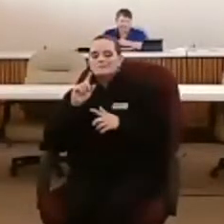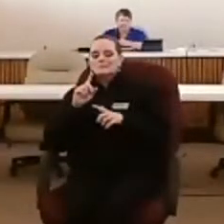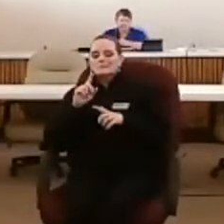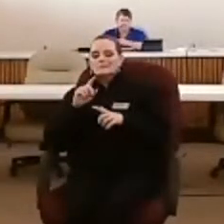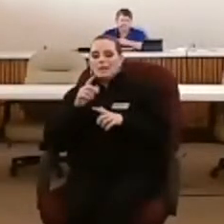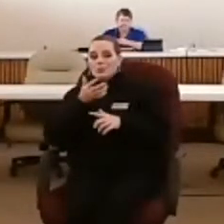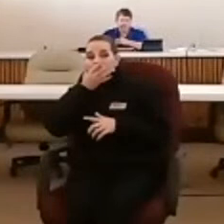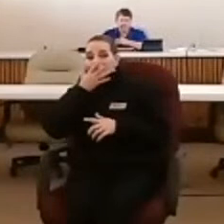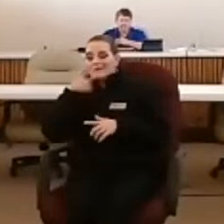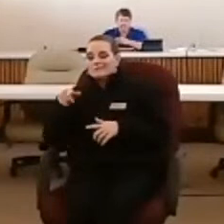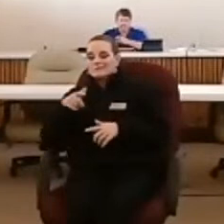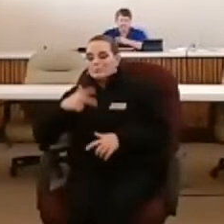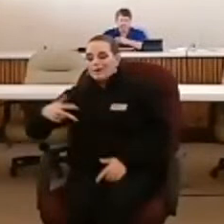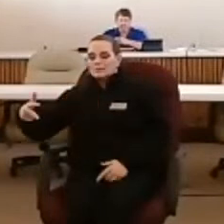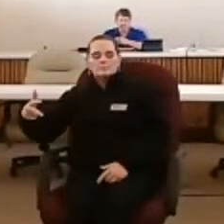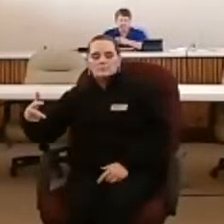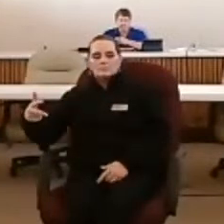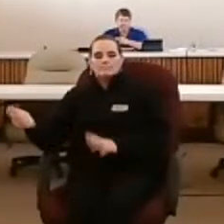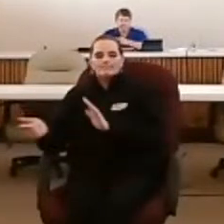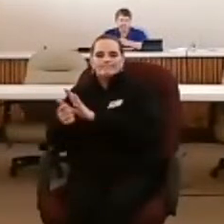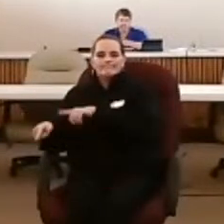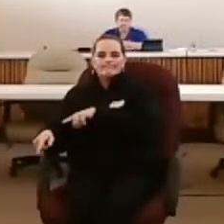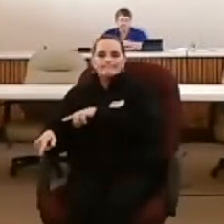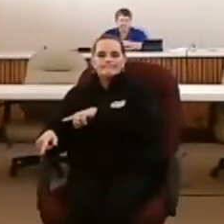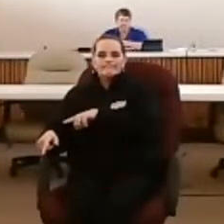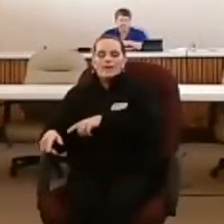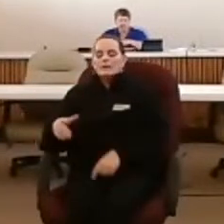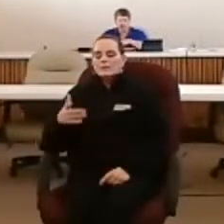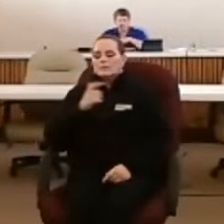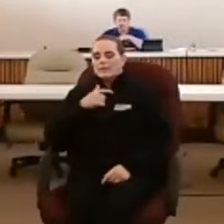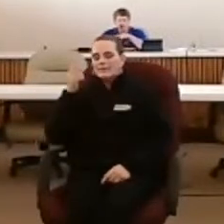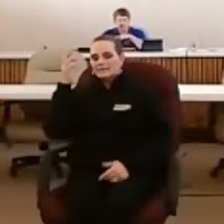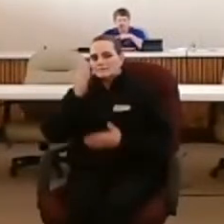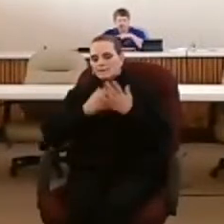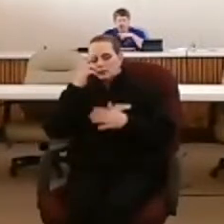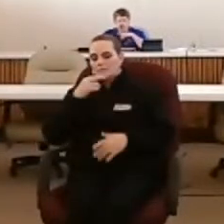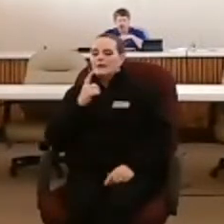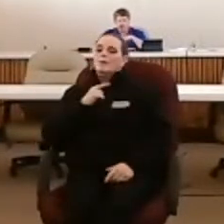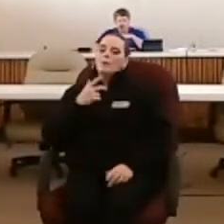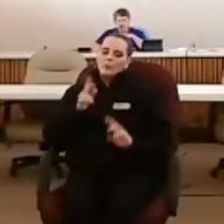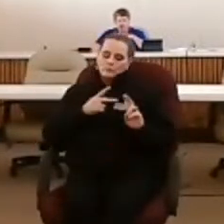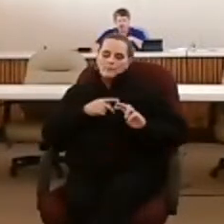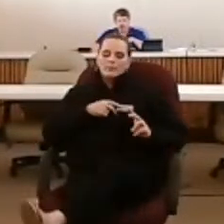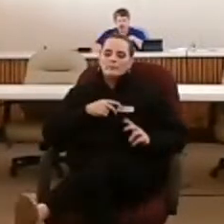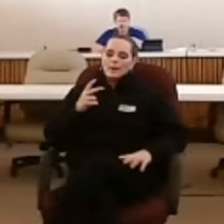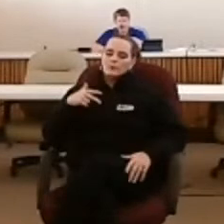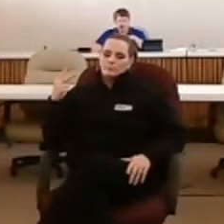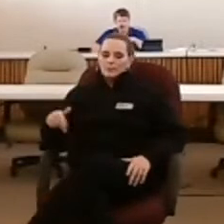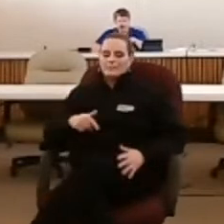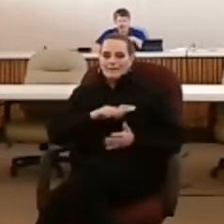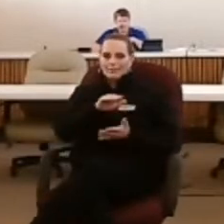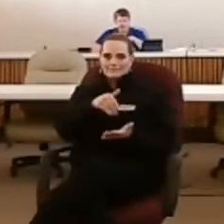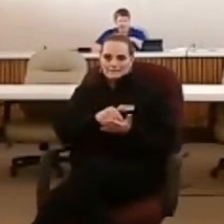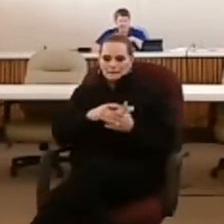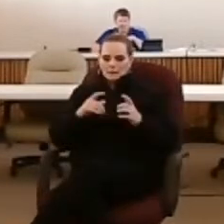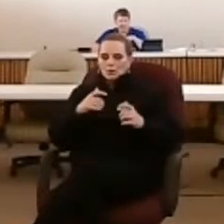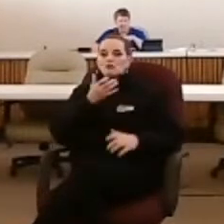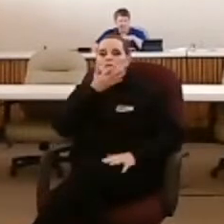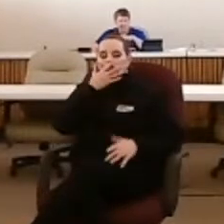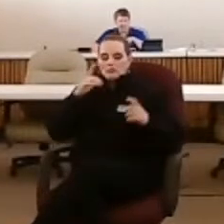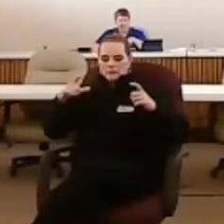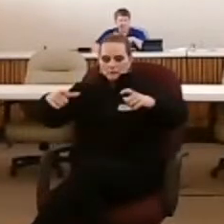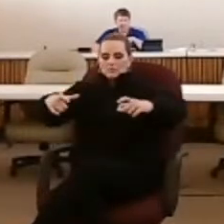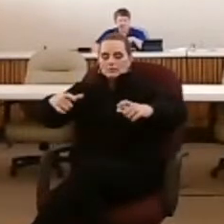grass. And that's where some of this came up. We had people who were parking on the center grassy areas of